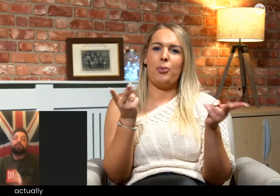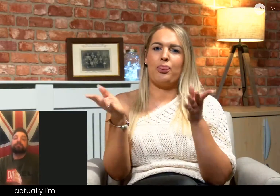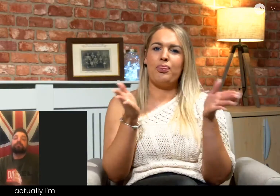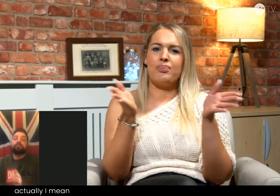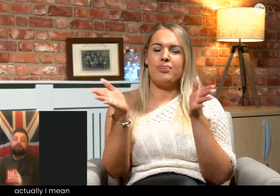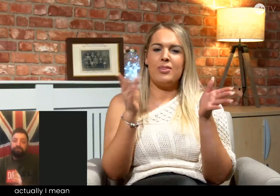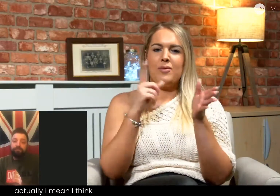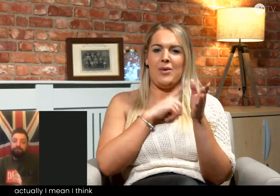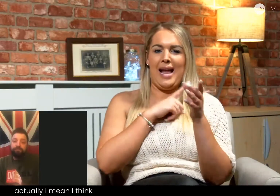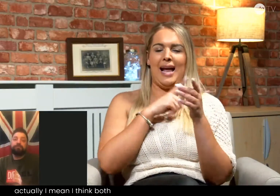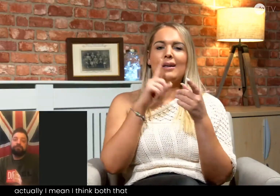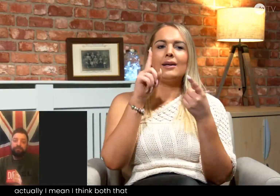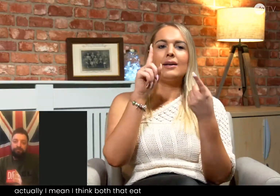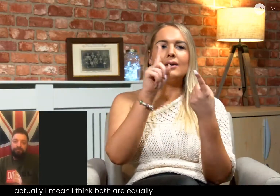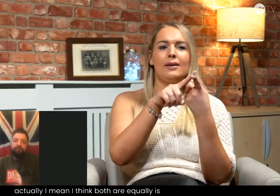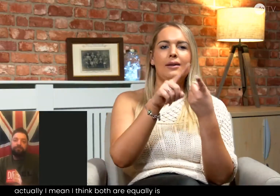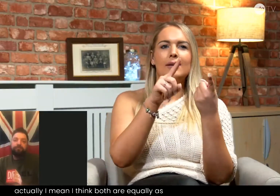as difficult, because